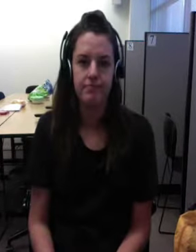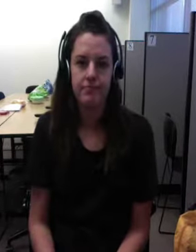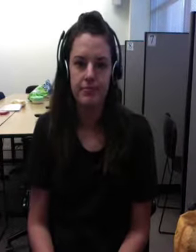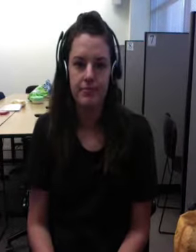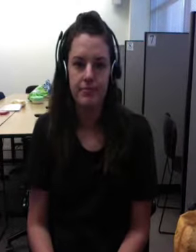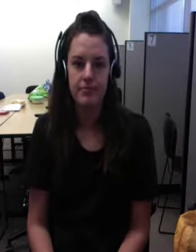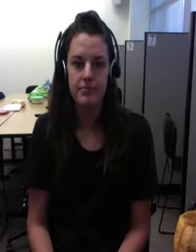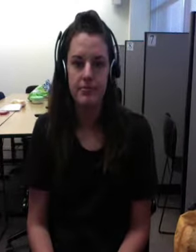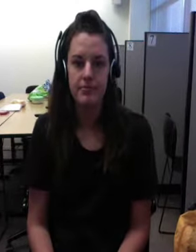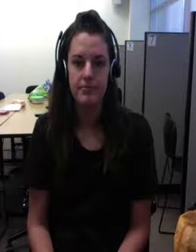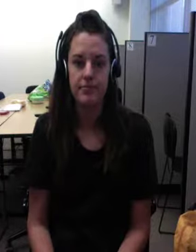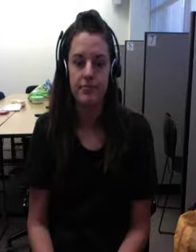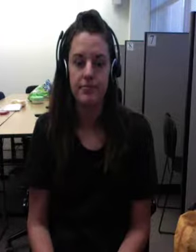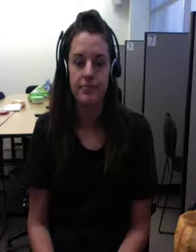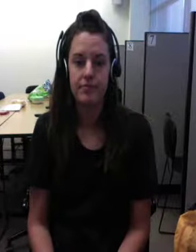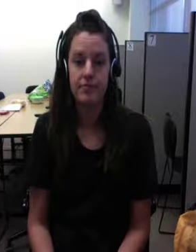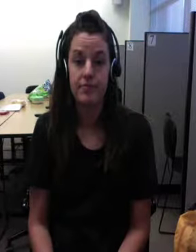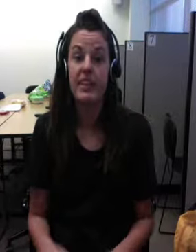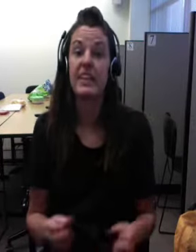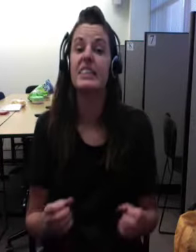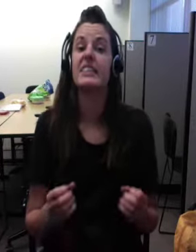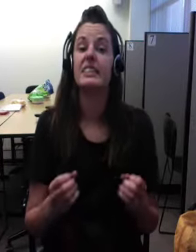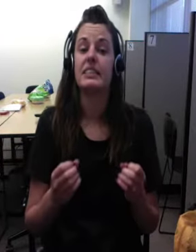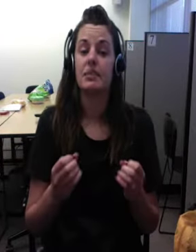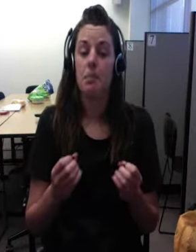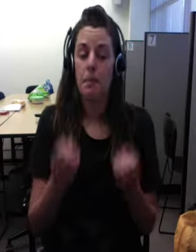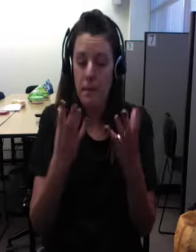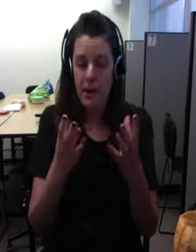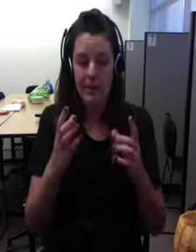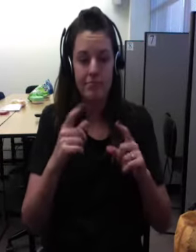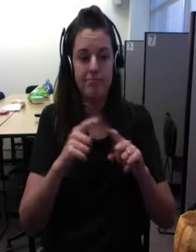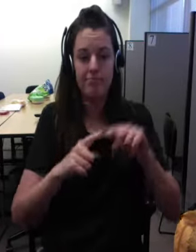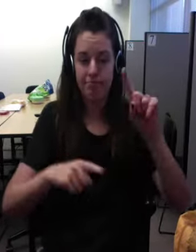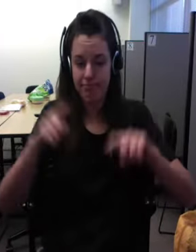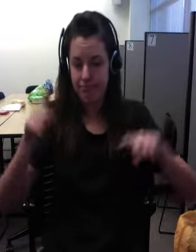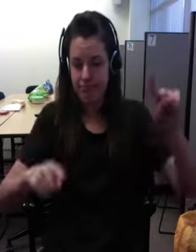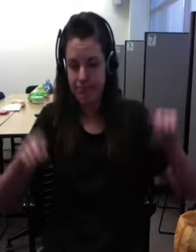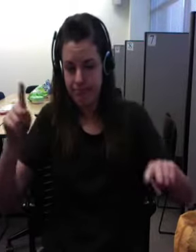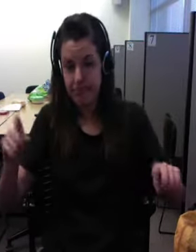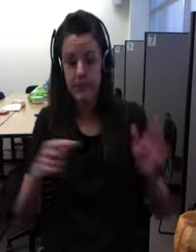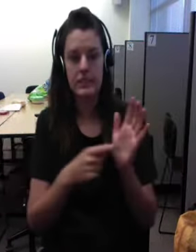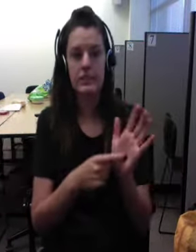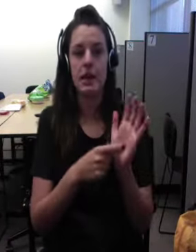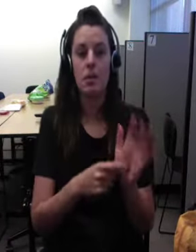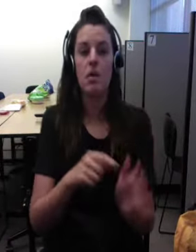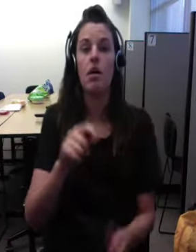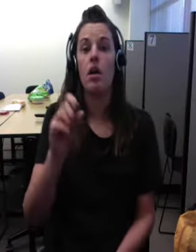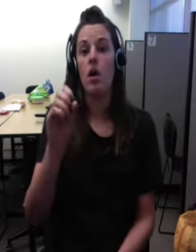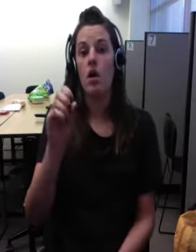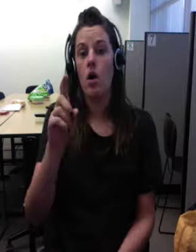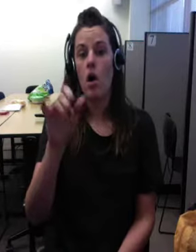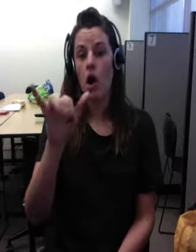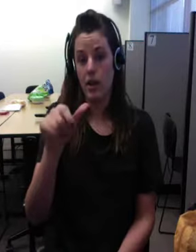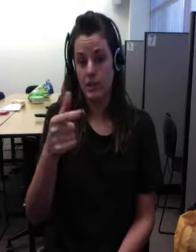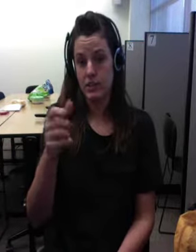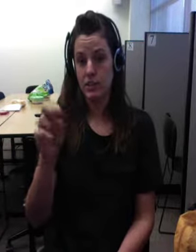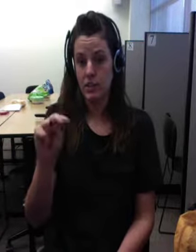There are many different types of gases in the Earth's atmosphere, like oxygen, nitrogen, carbon dioxide,